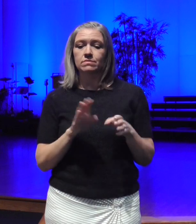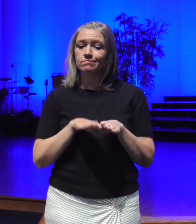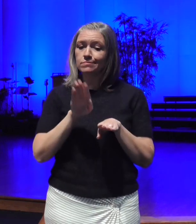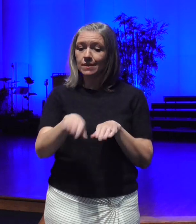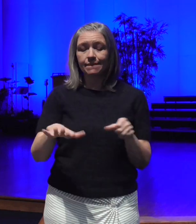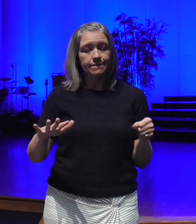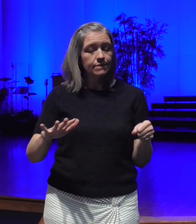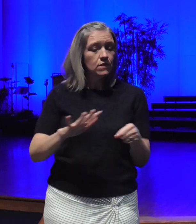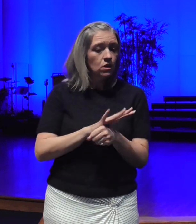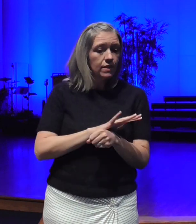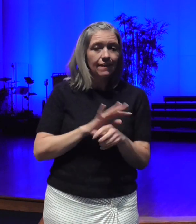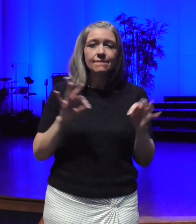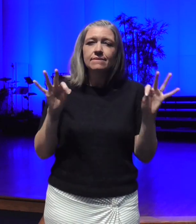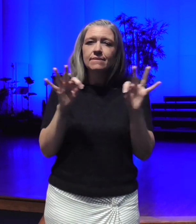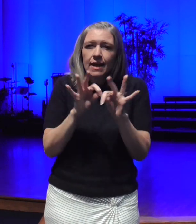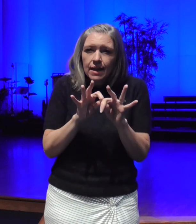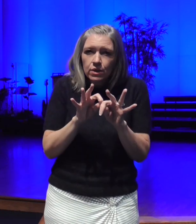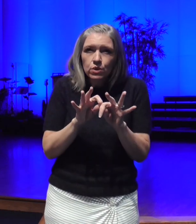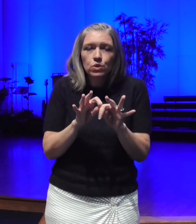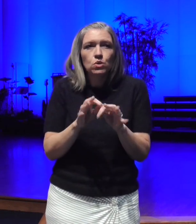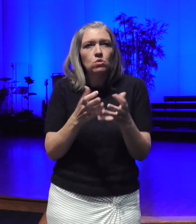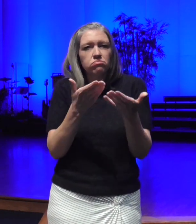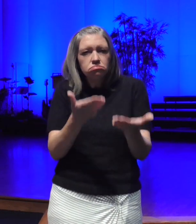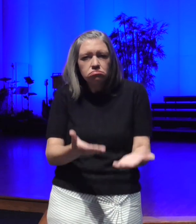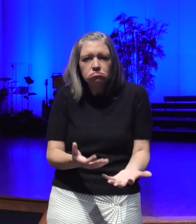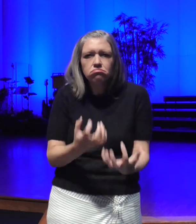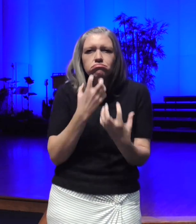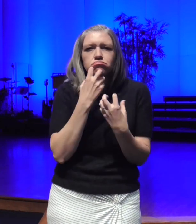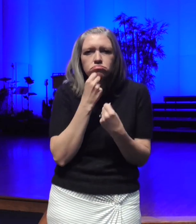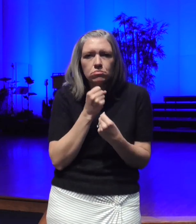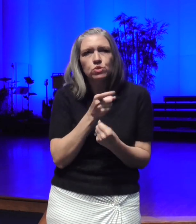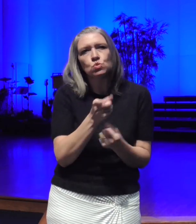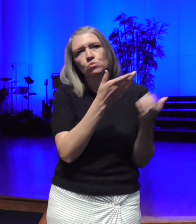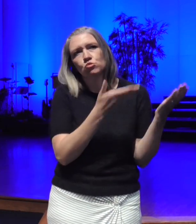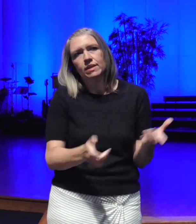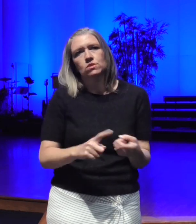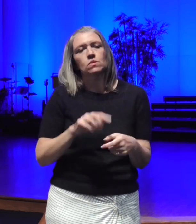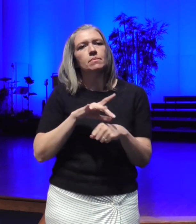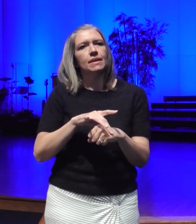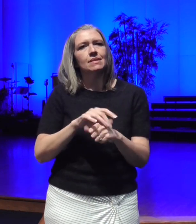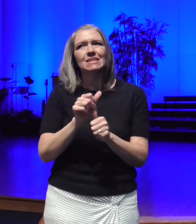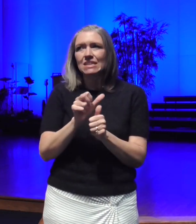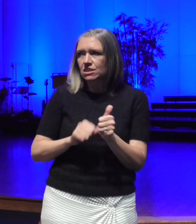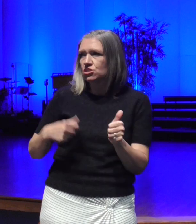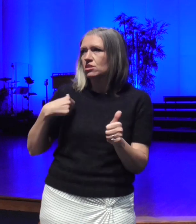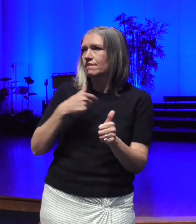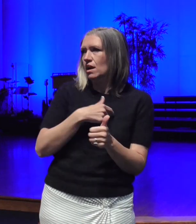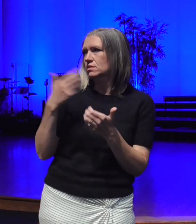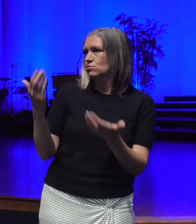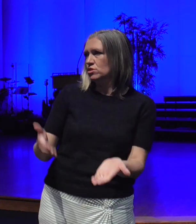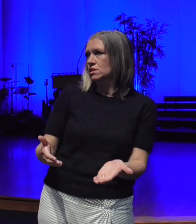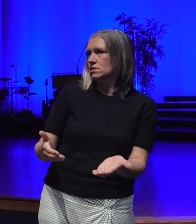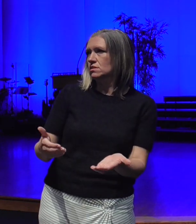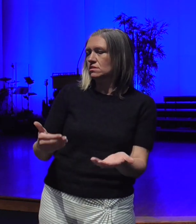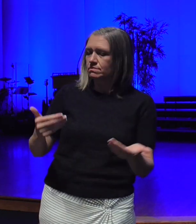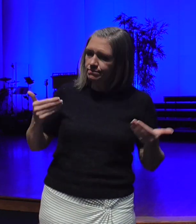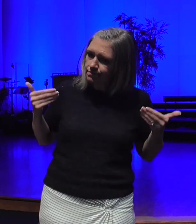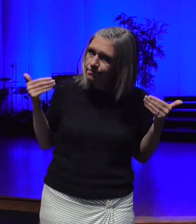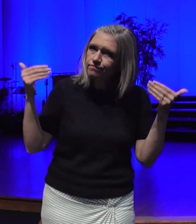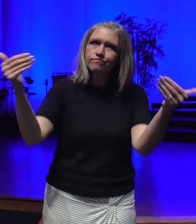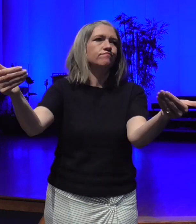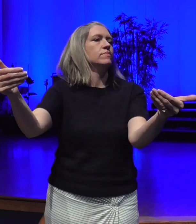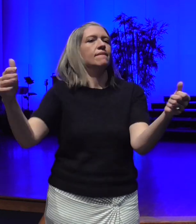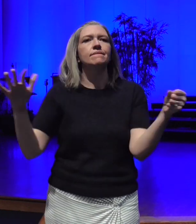the value and worth that you bring to our planet, that each of us brings. Stepping fully into